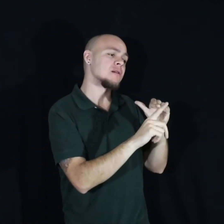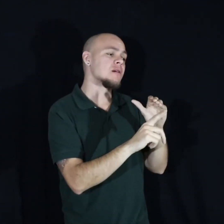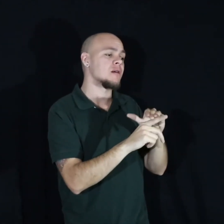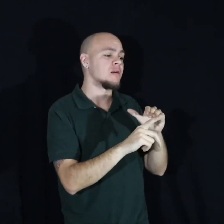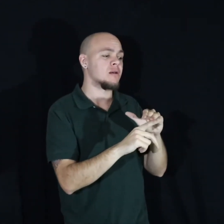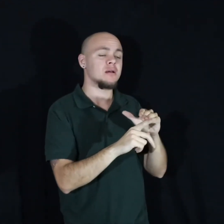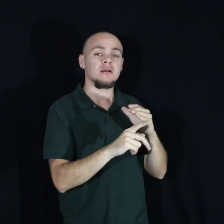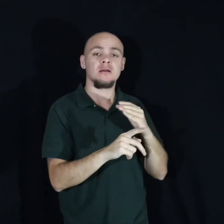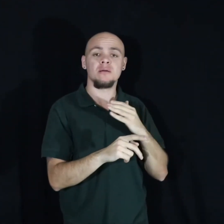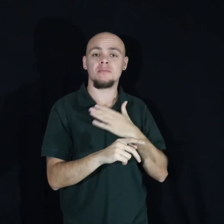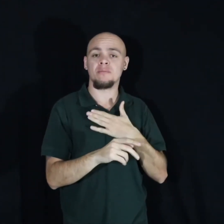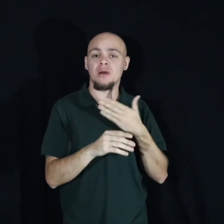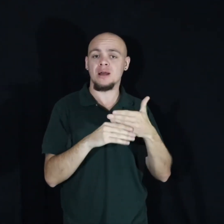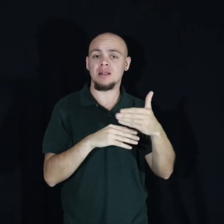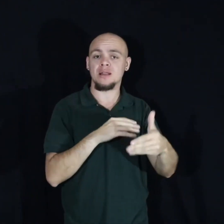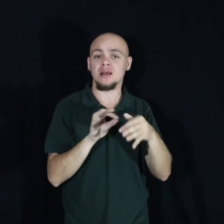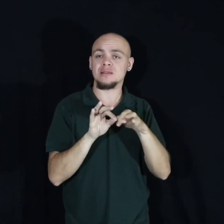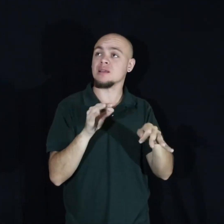next line.